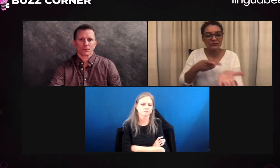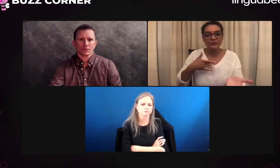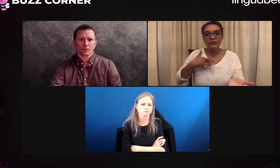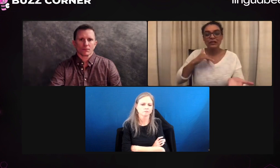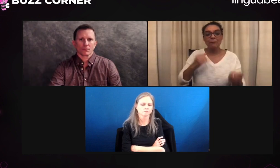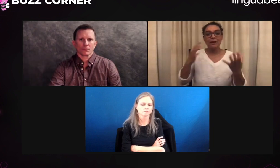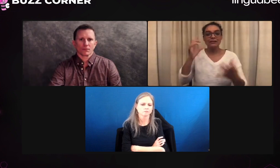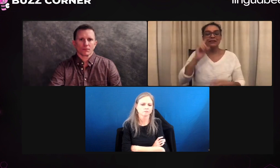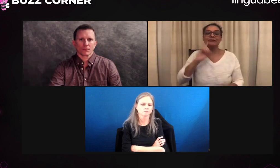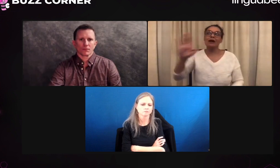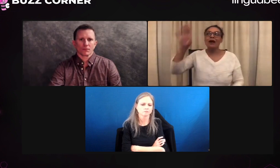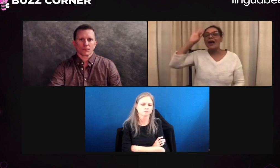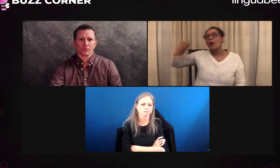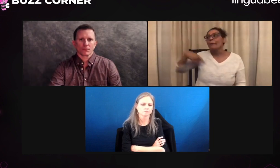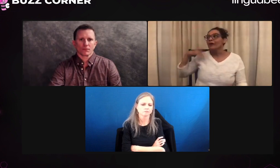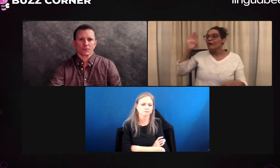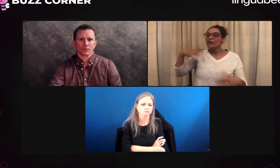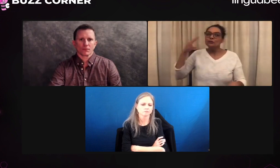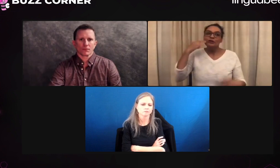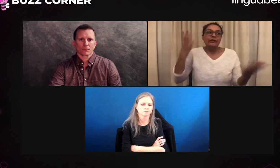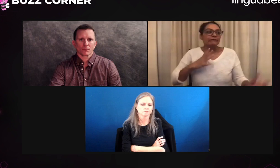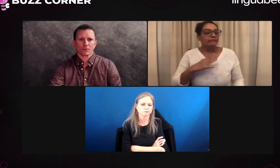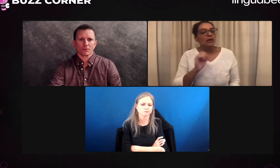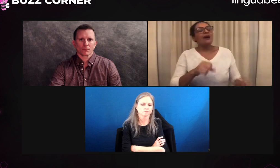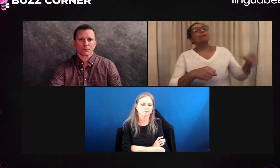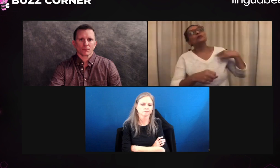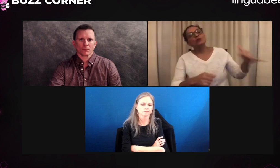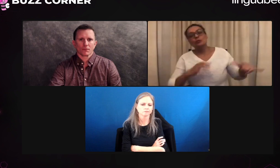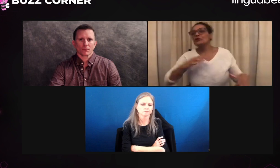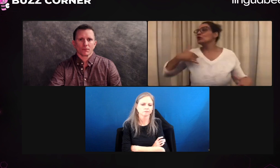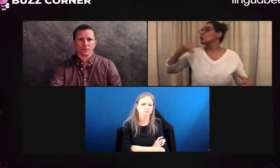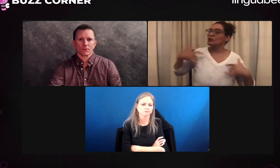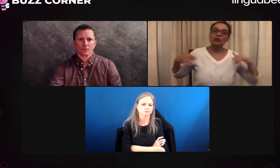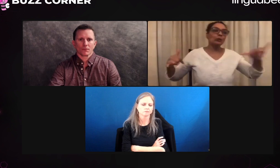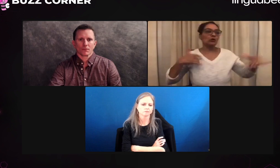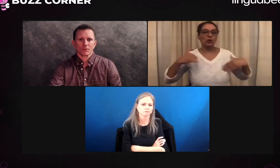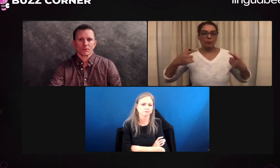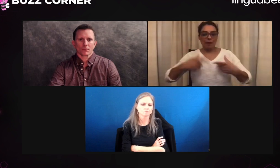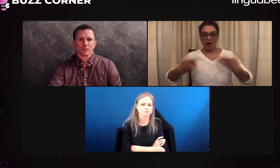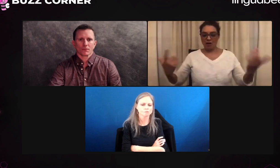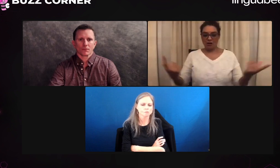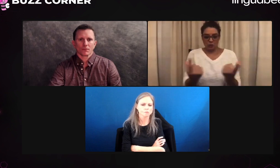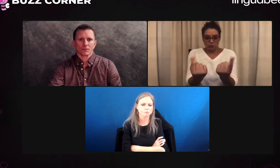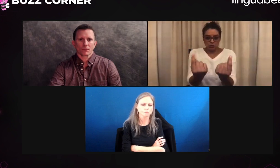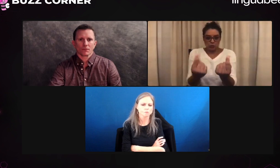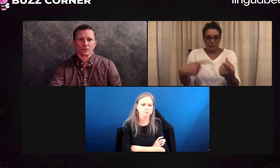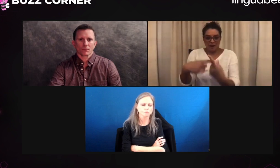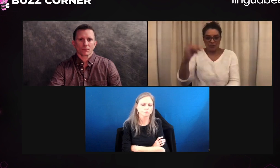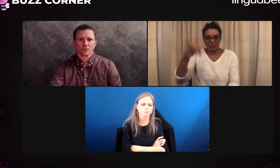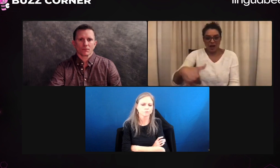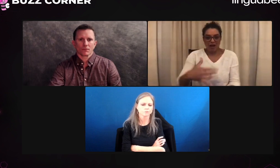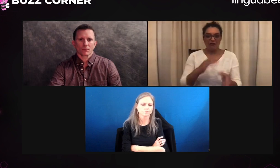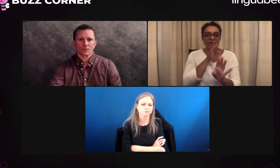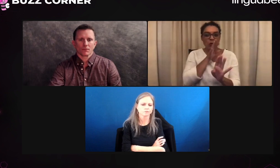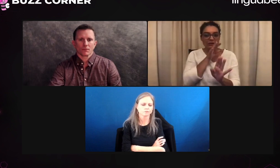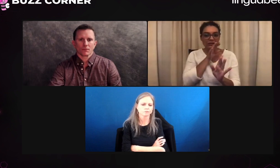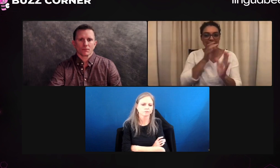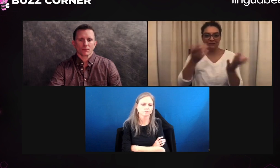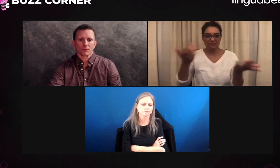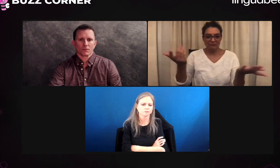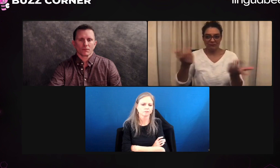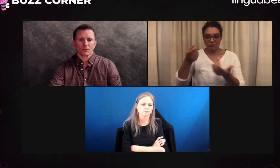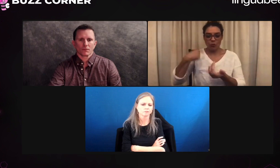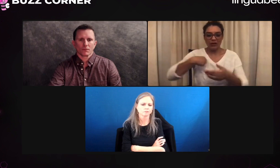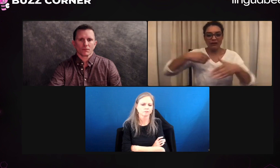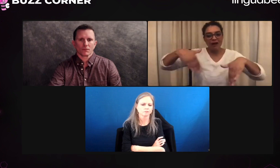I think that this needs more discussion and more authenticity. Usually like, oh yeah, we're all cool, everything's good. But like